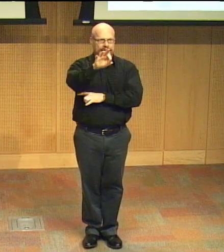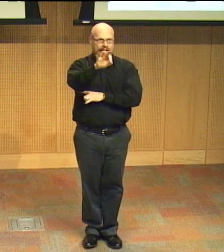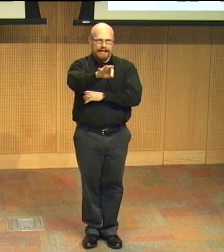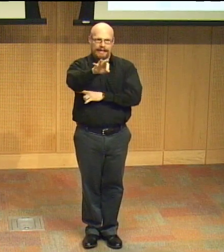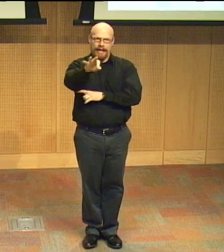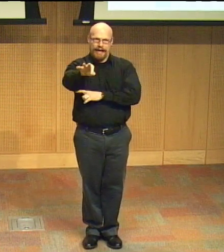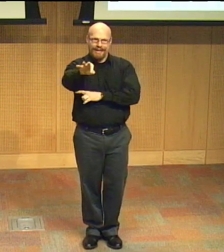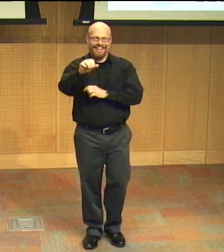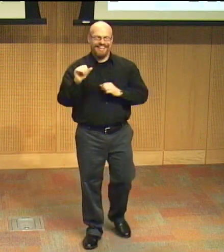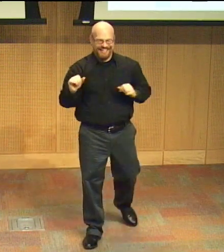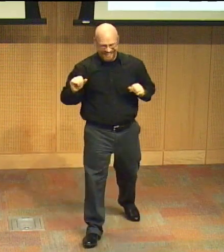1999.